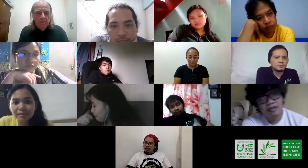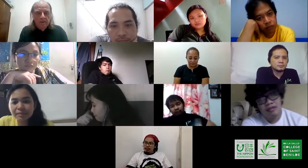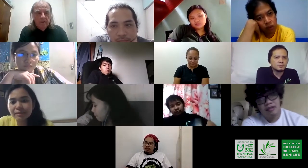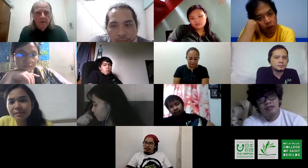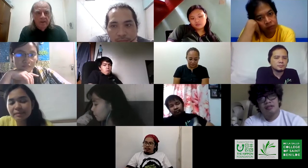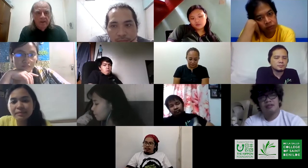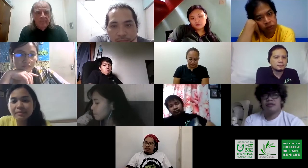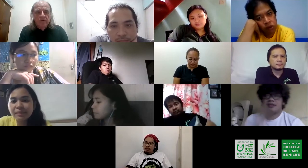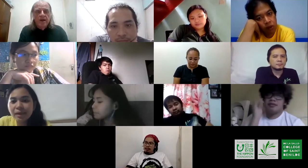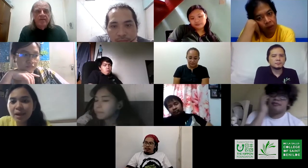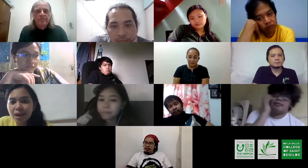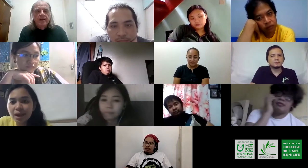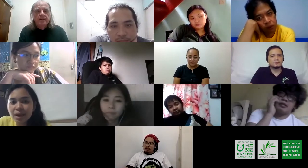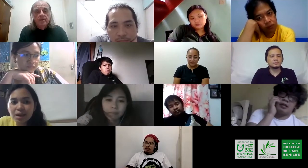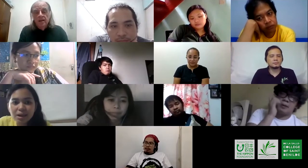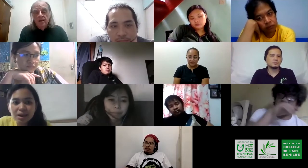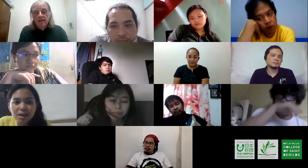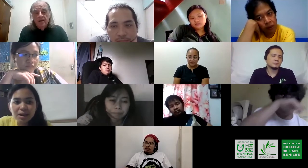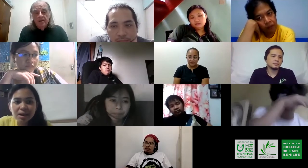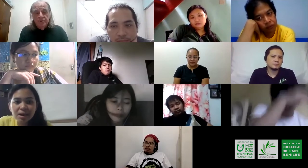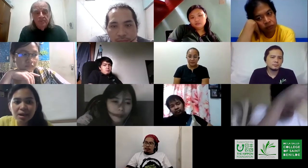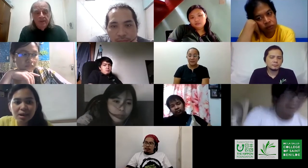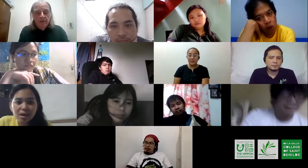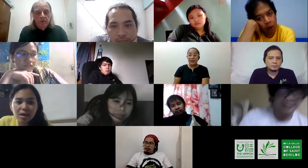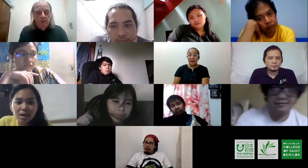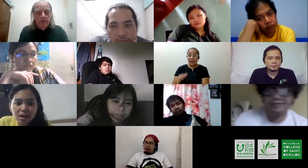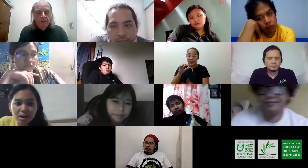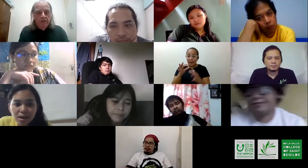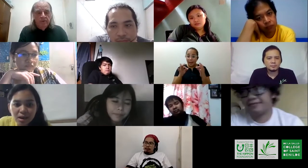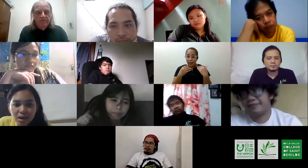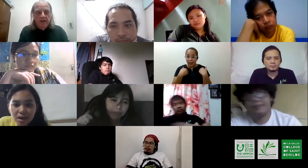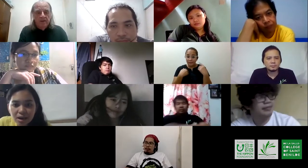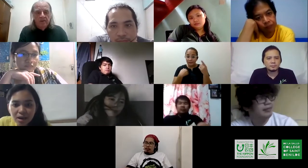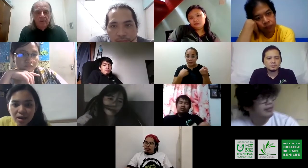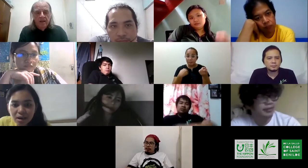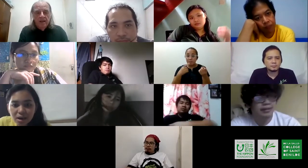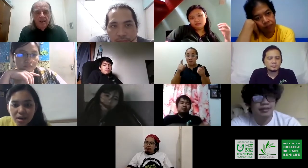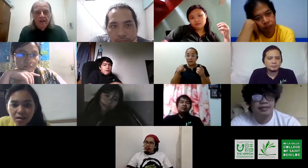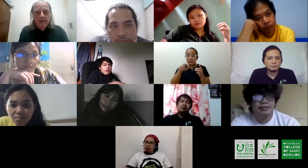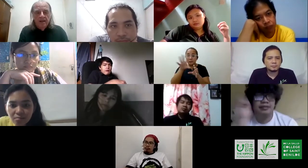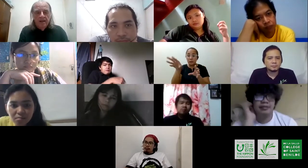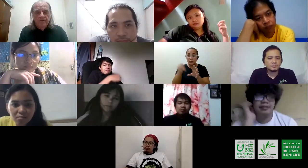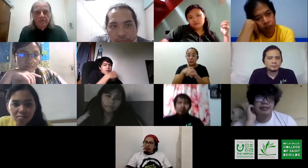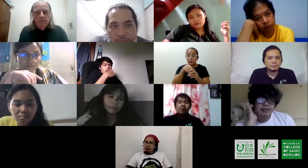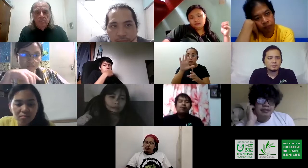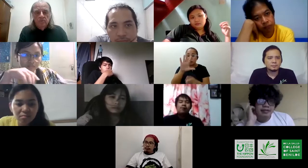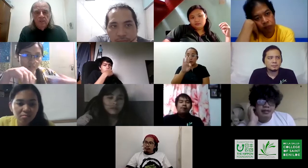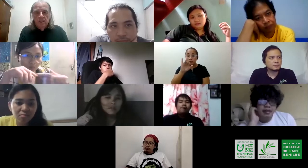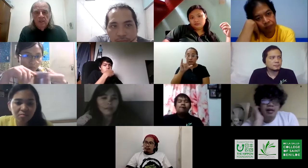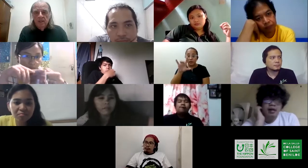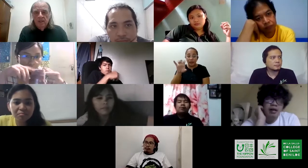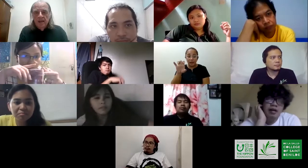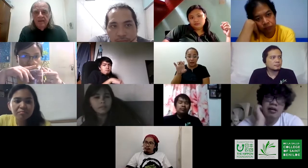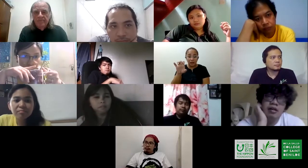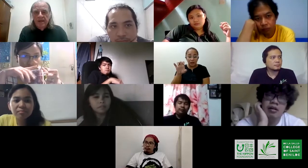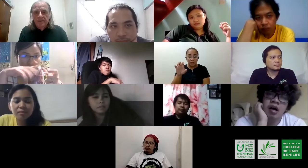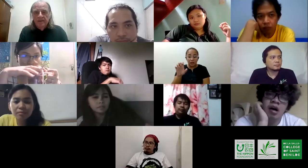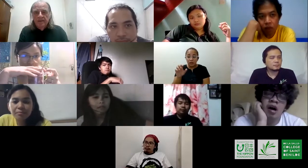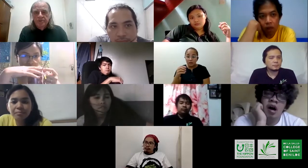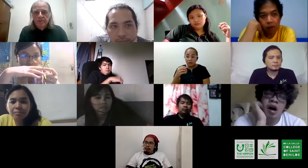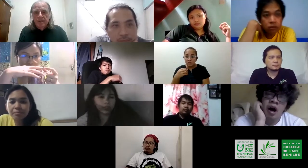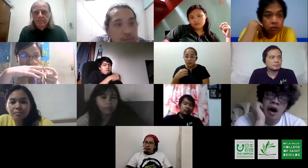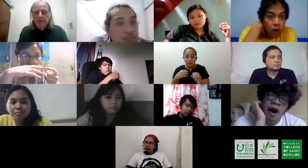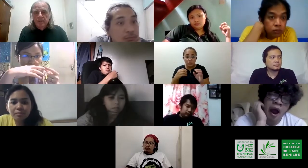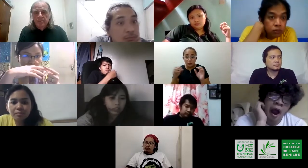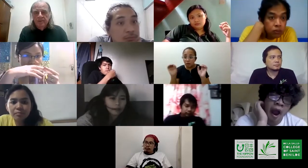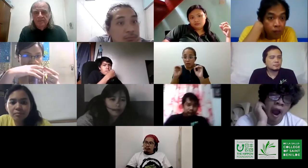Now, if you have that, it should be included in your file. And if you don't have that, it